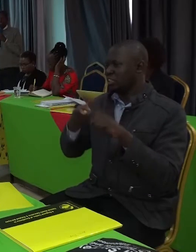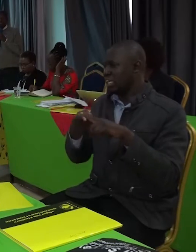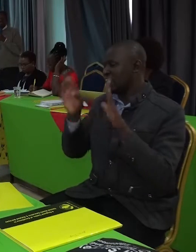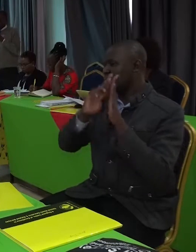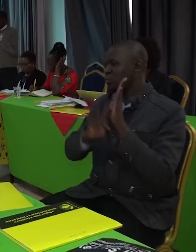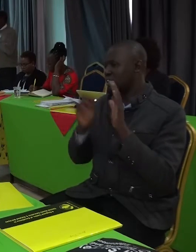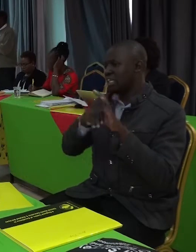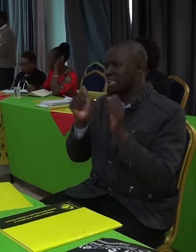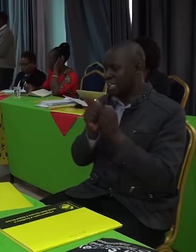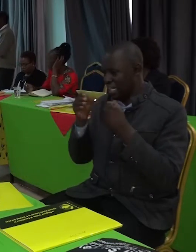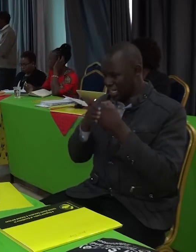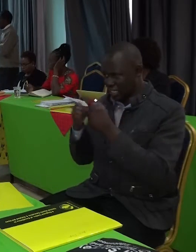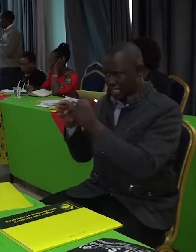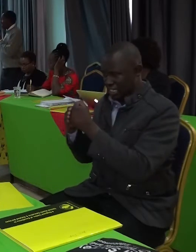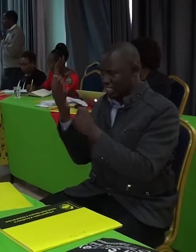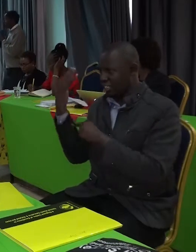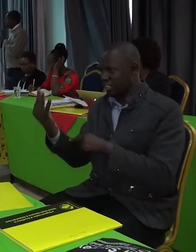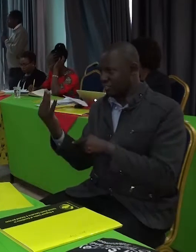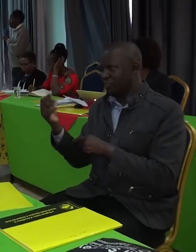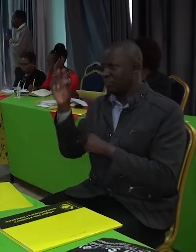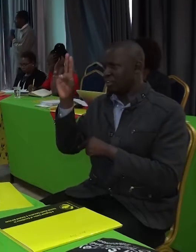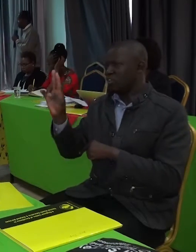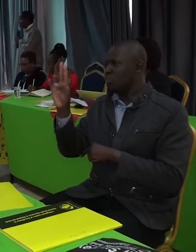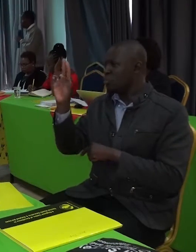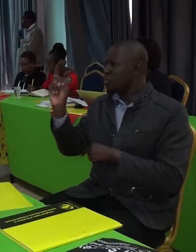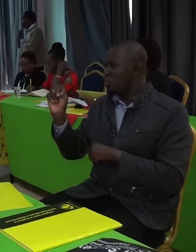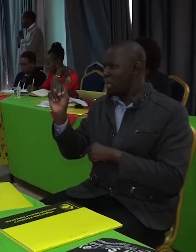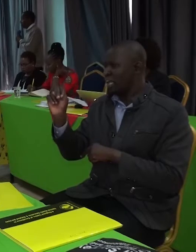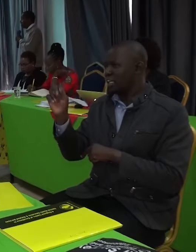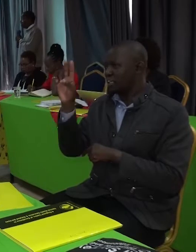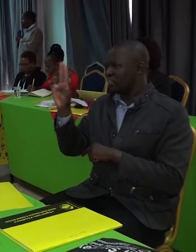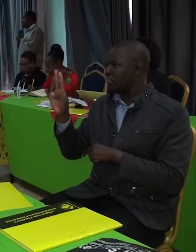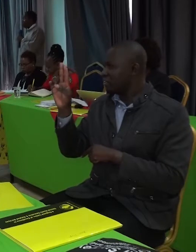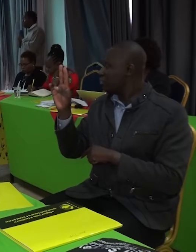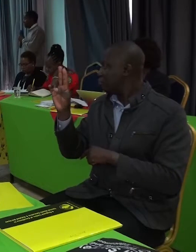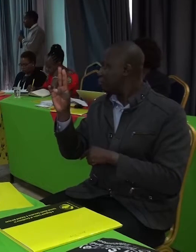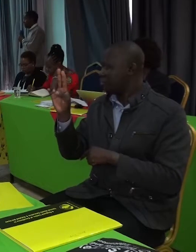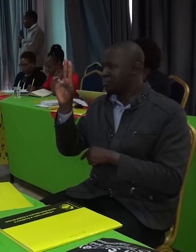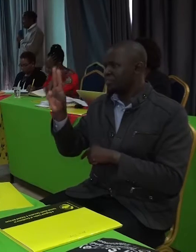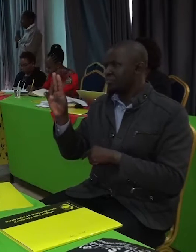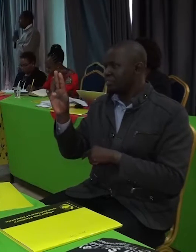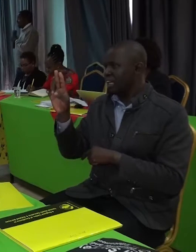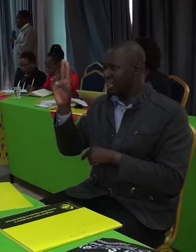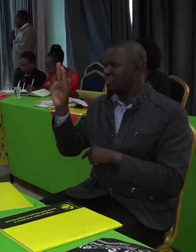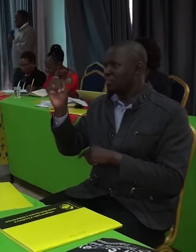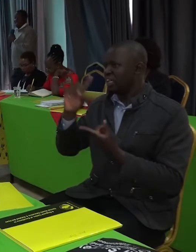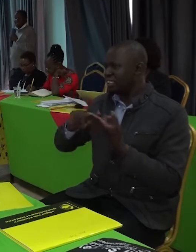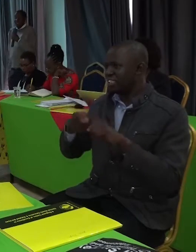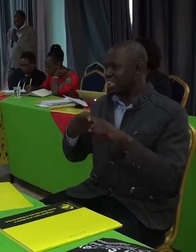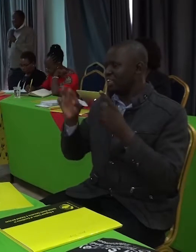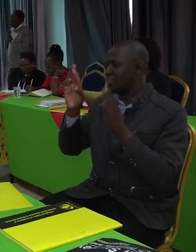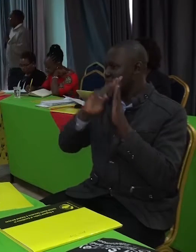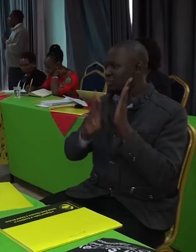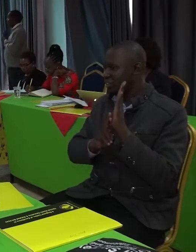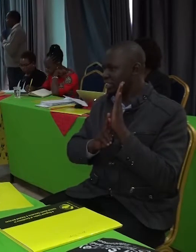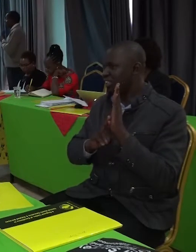in 1993. UN standard rules on the equalization of opportunities for persons with disabilities. It